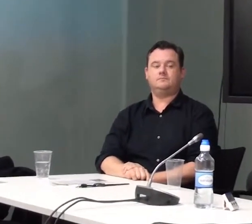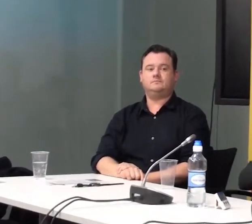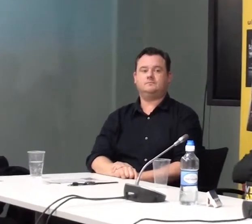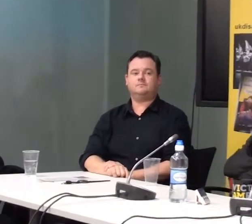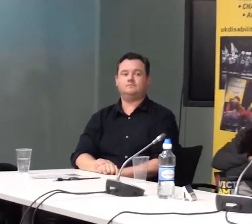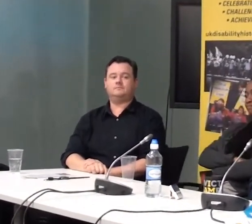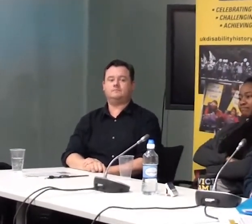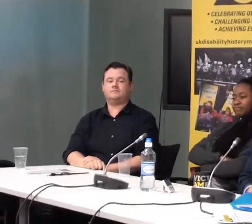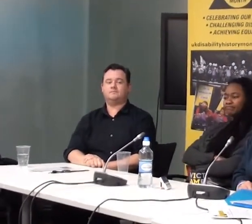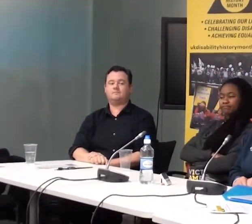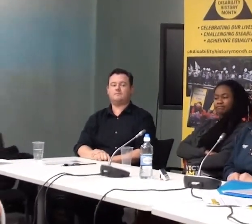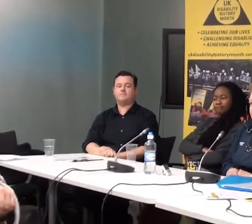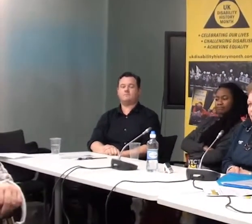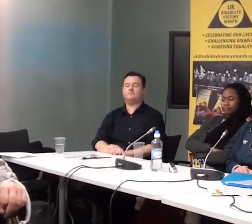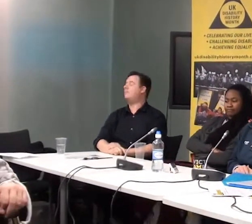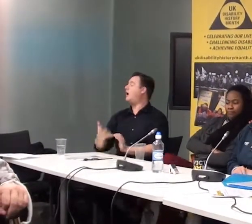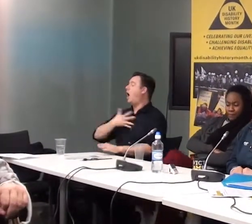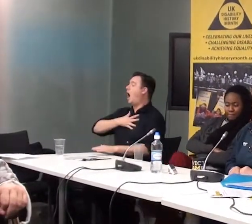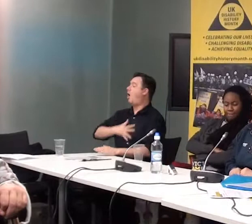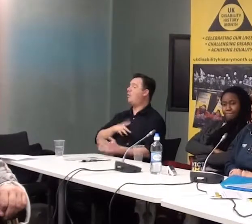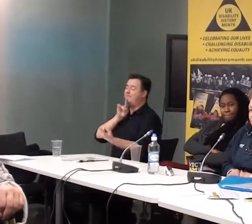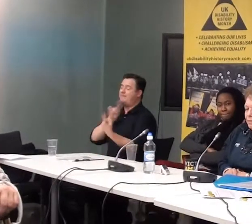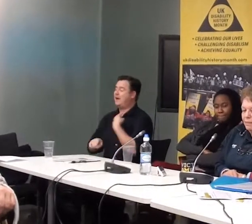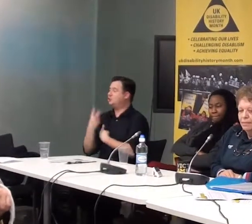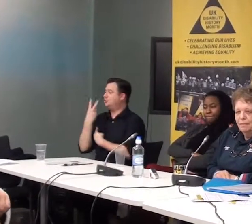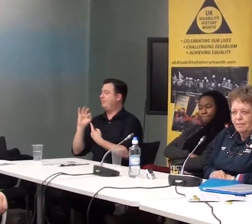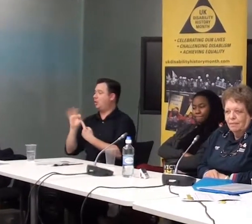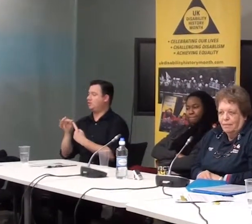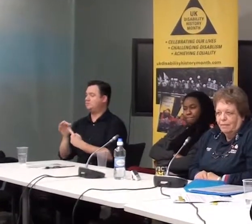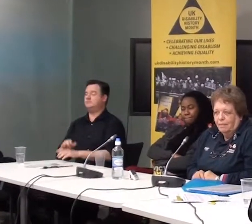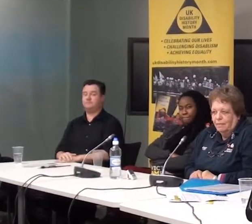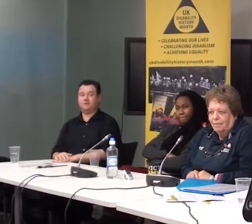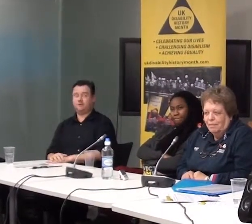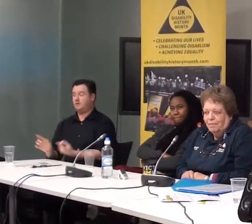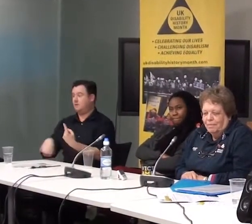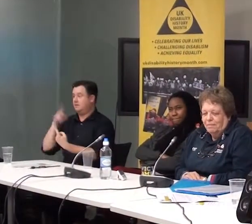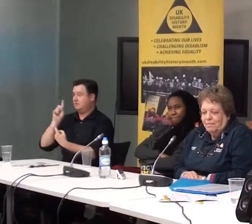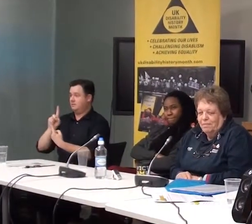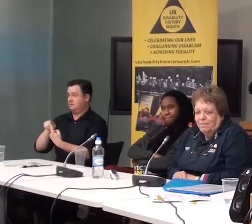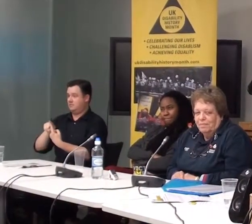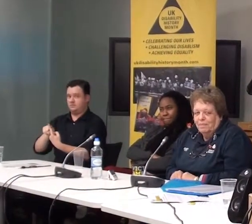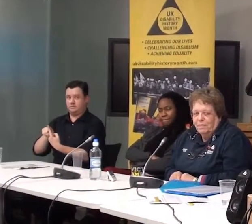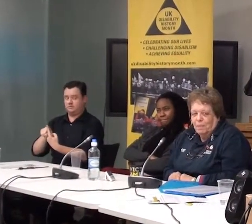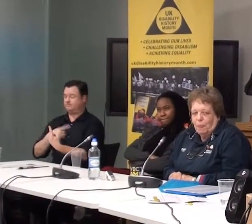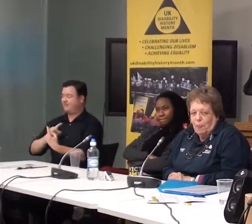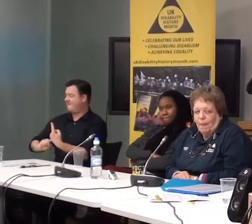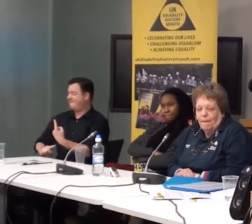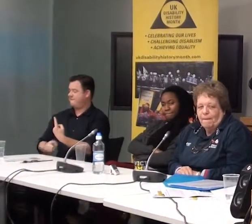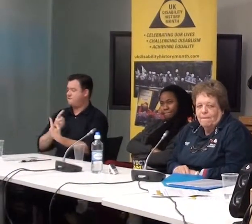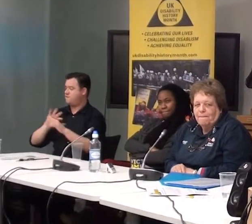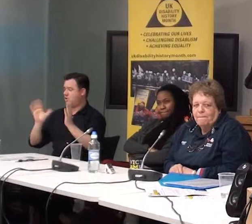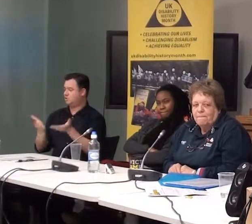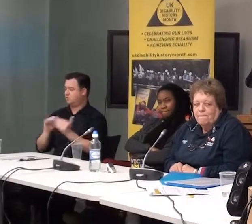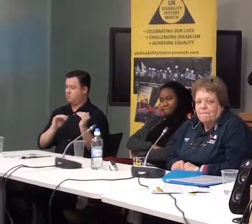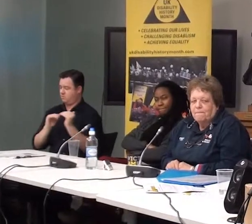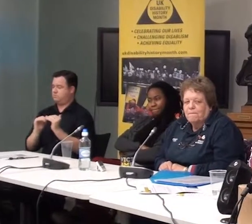2 points, really. The first is that I think from the First World War